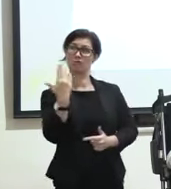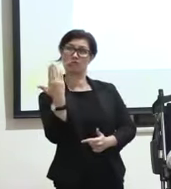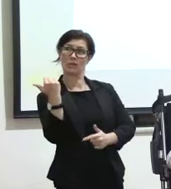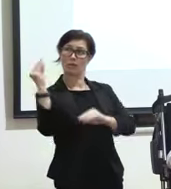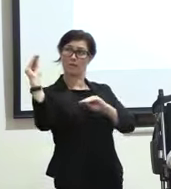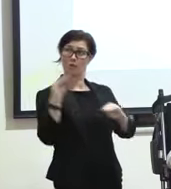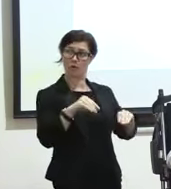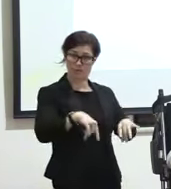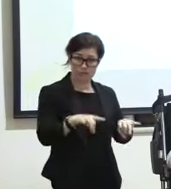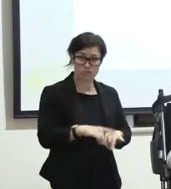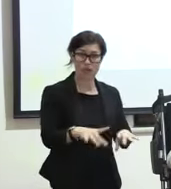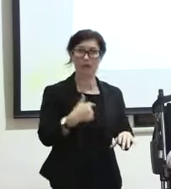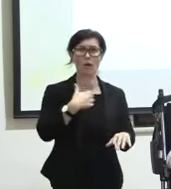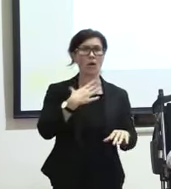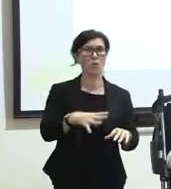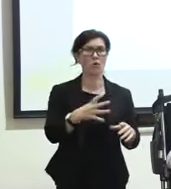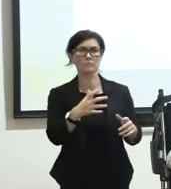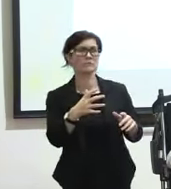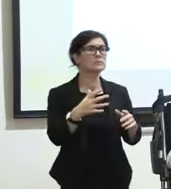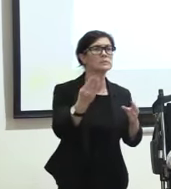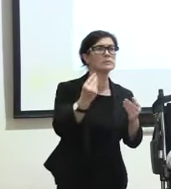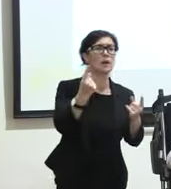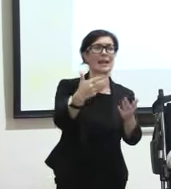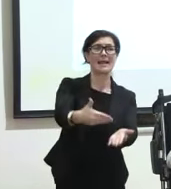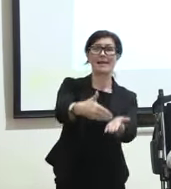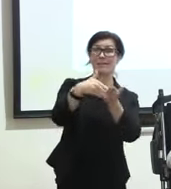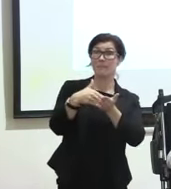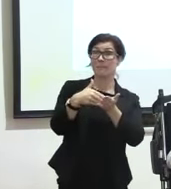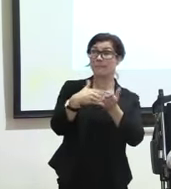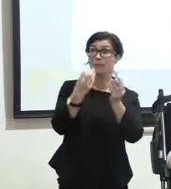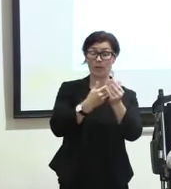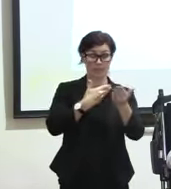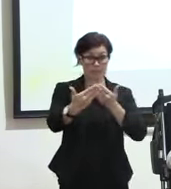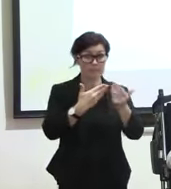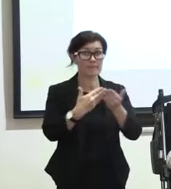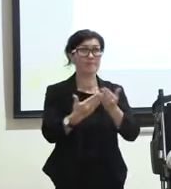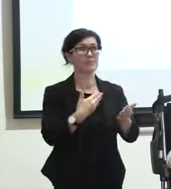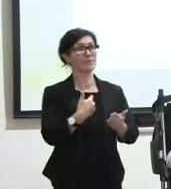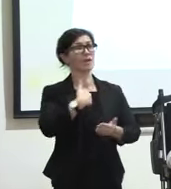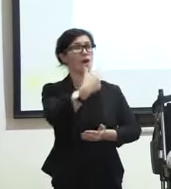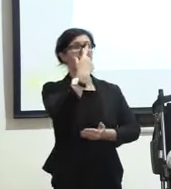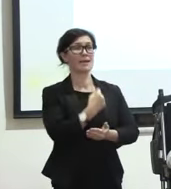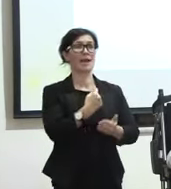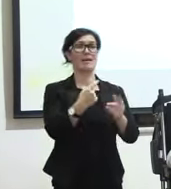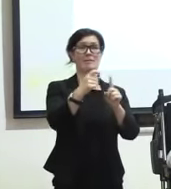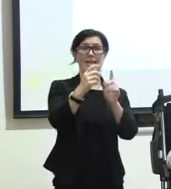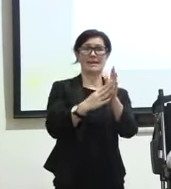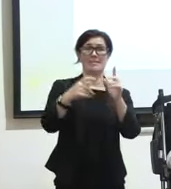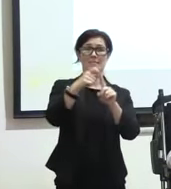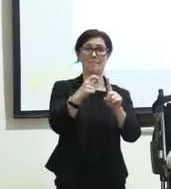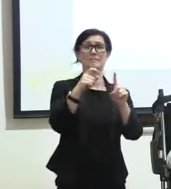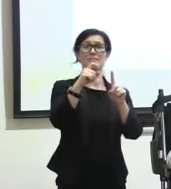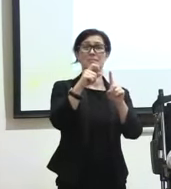and I wanted someone to help me manage my plan, there'll be nothing stopping me from using a plan management provider who is